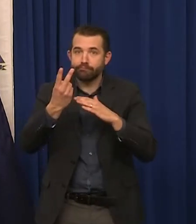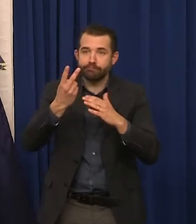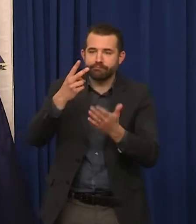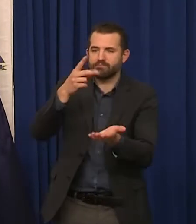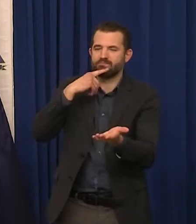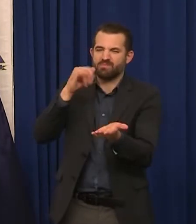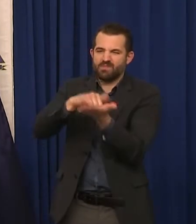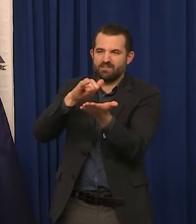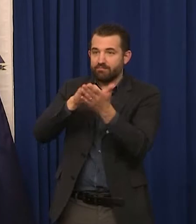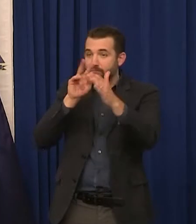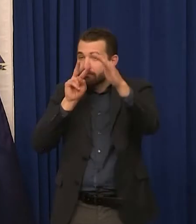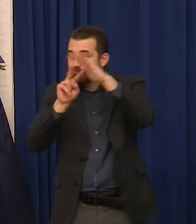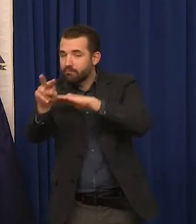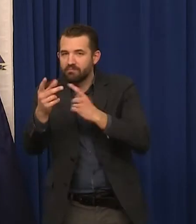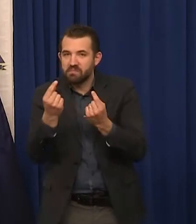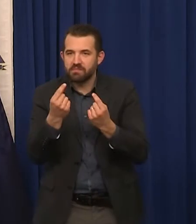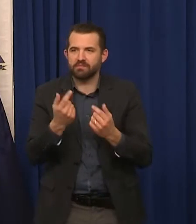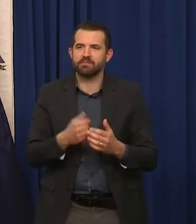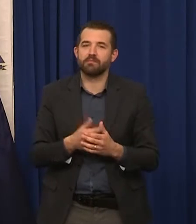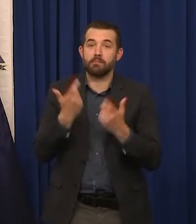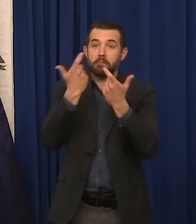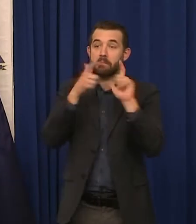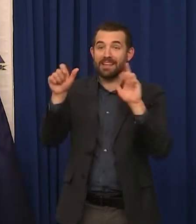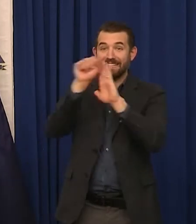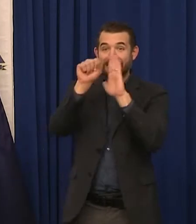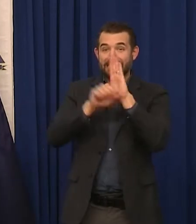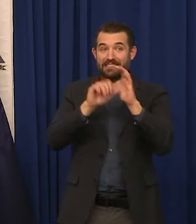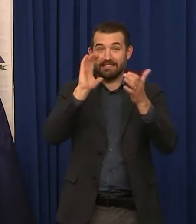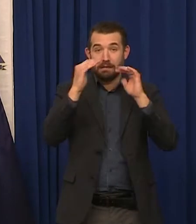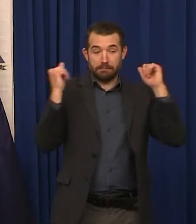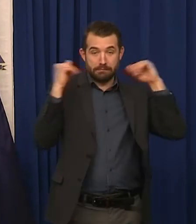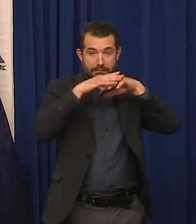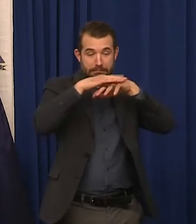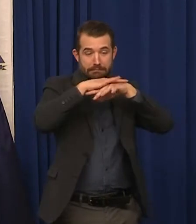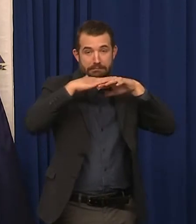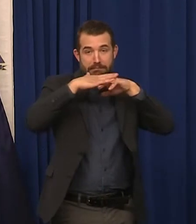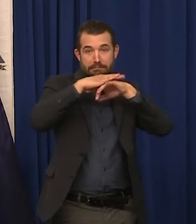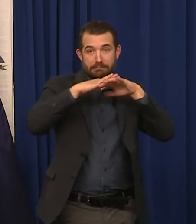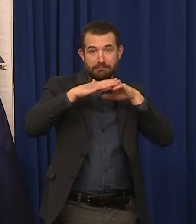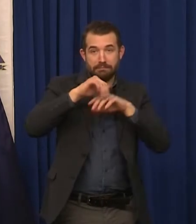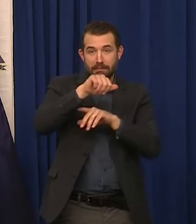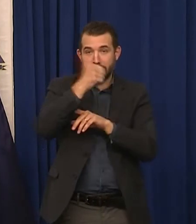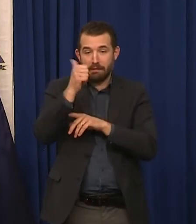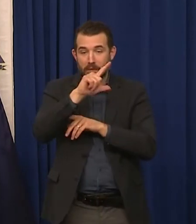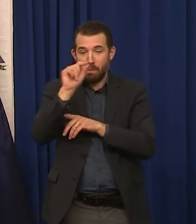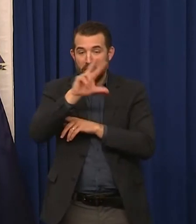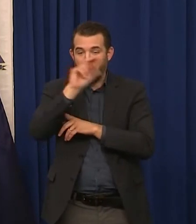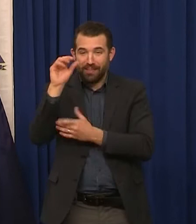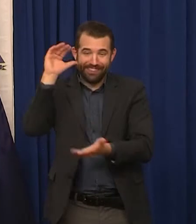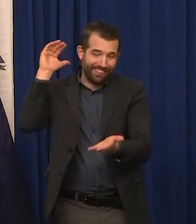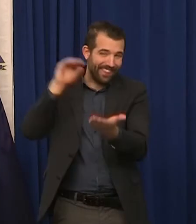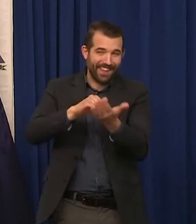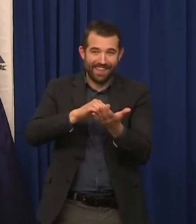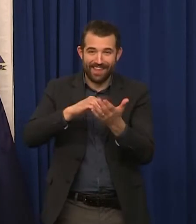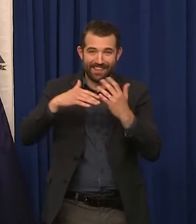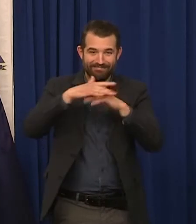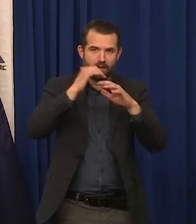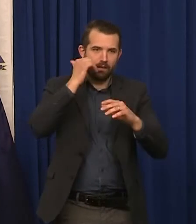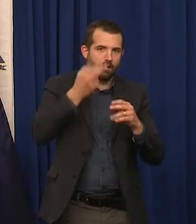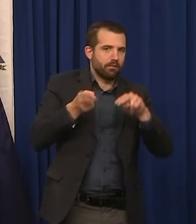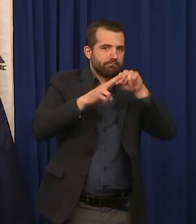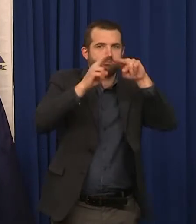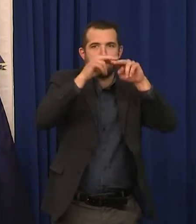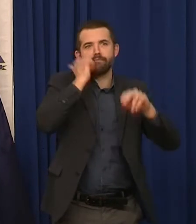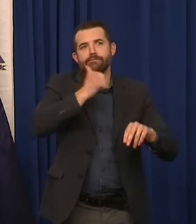cases per day or thousands per day, as some cities and states do, the small changes don't impact as